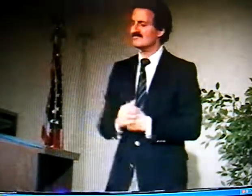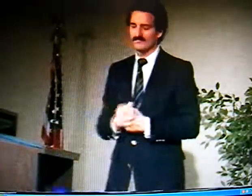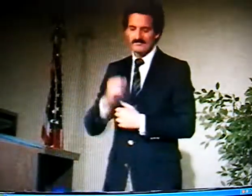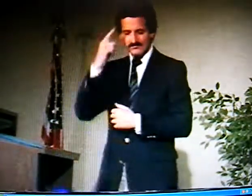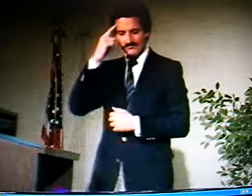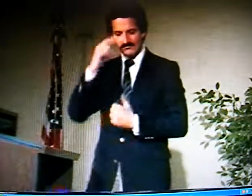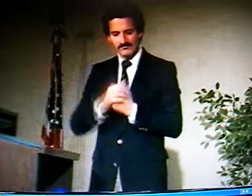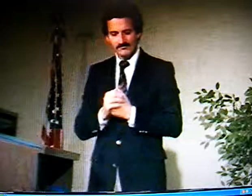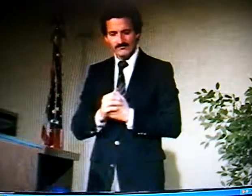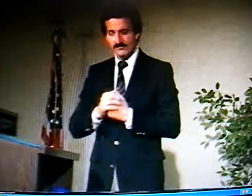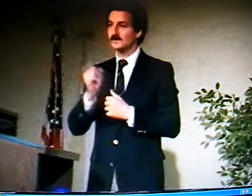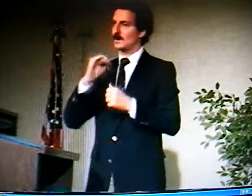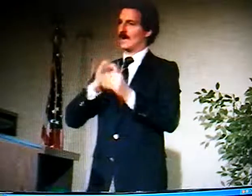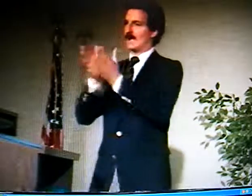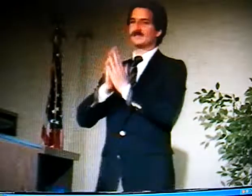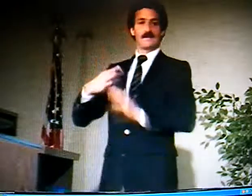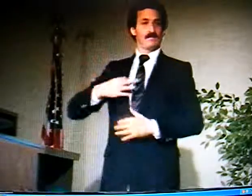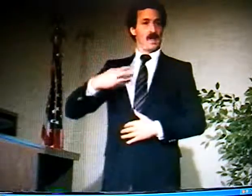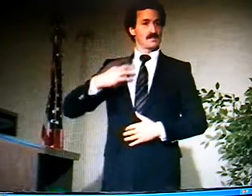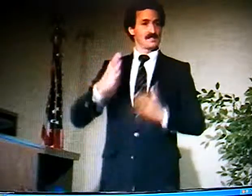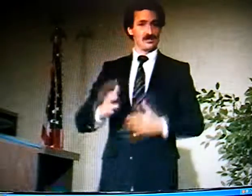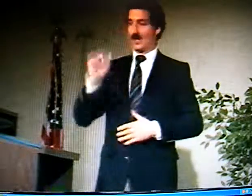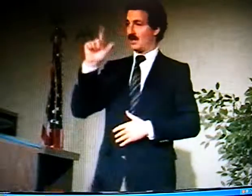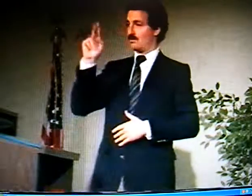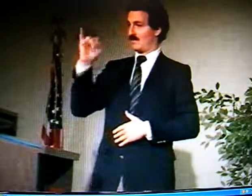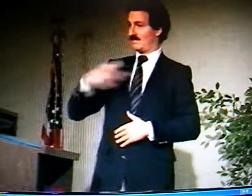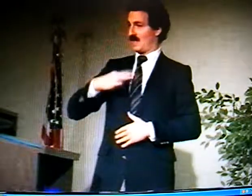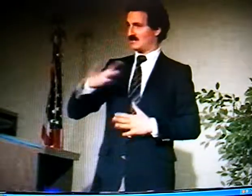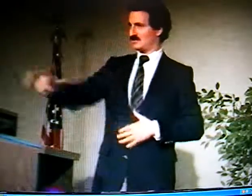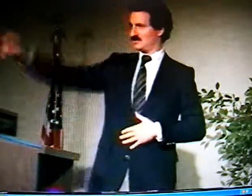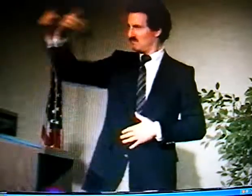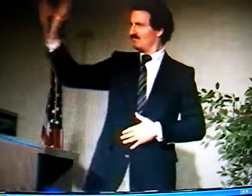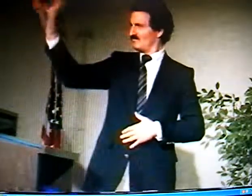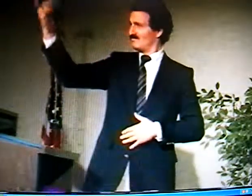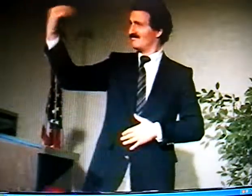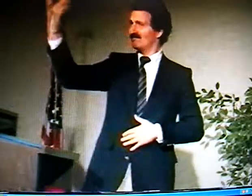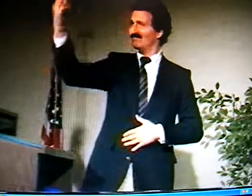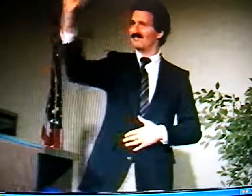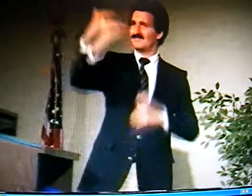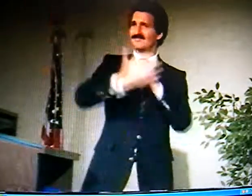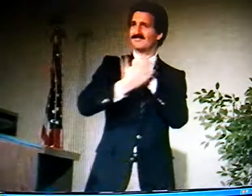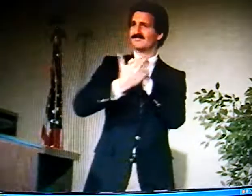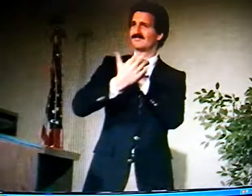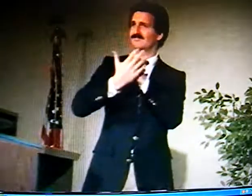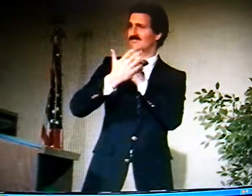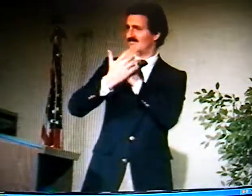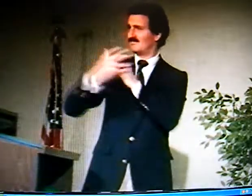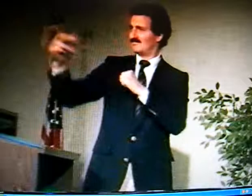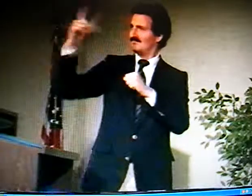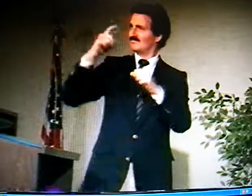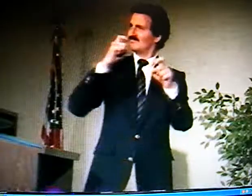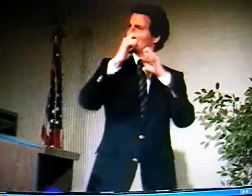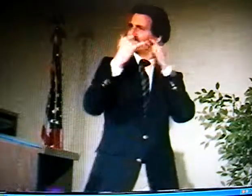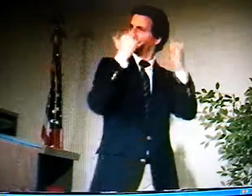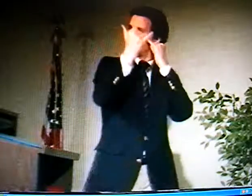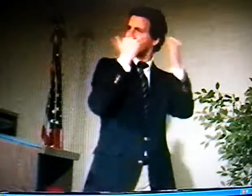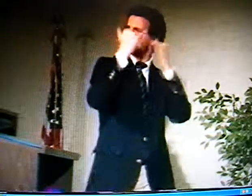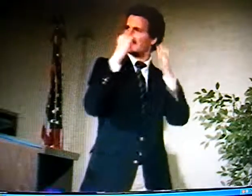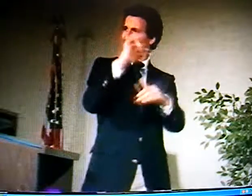I really needed to get that money. And I asked for volunteers. I was asking them, come on, you need to support.